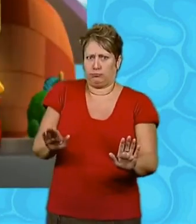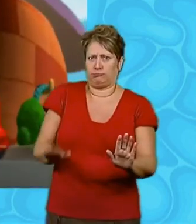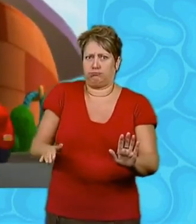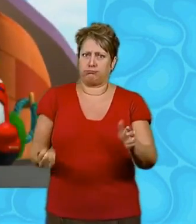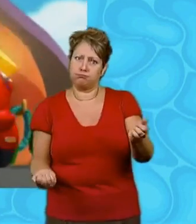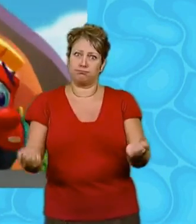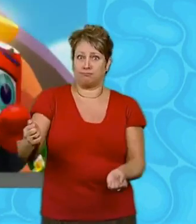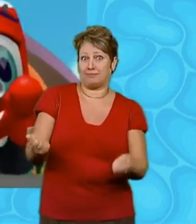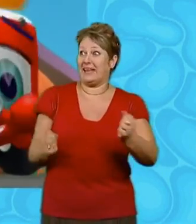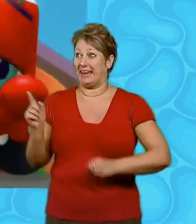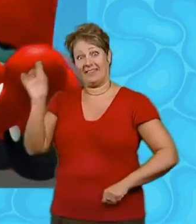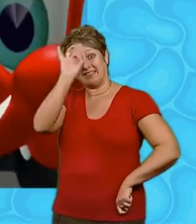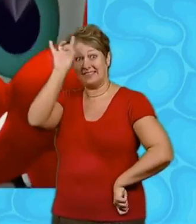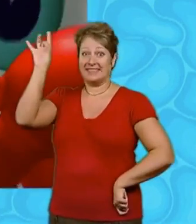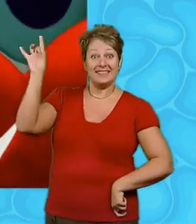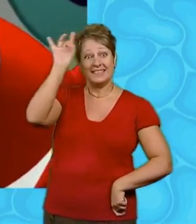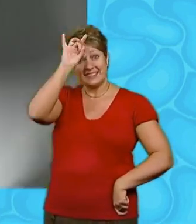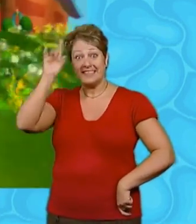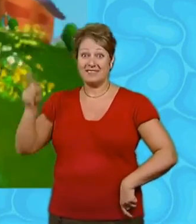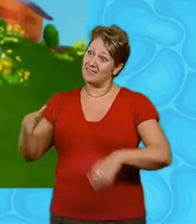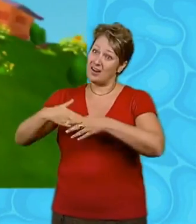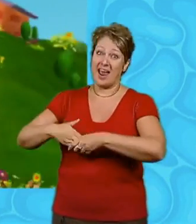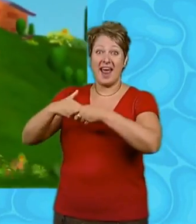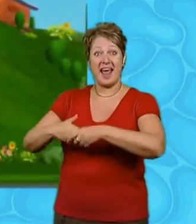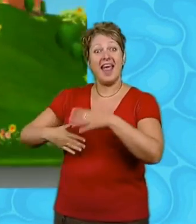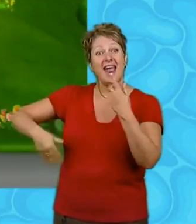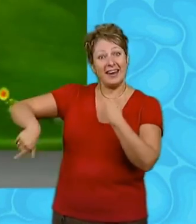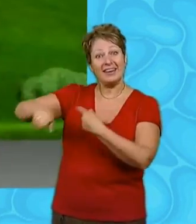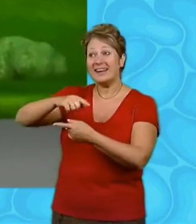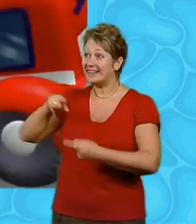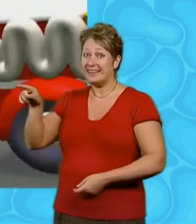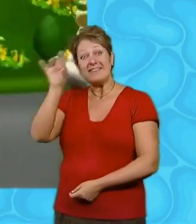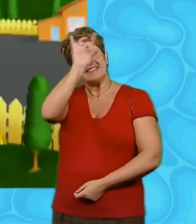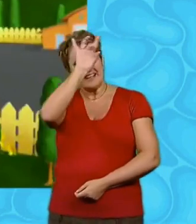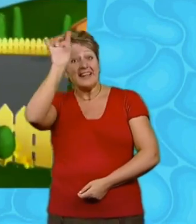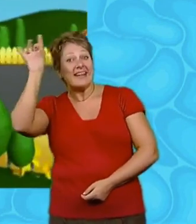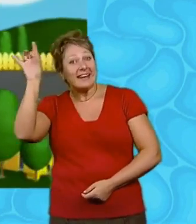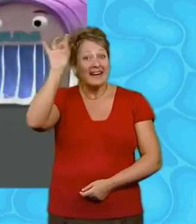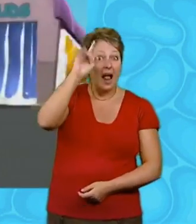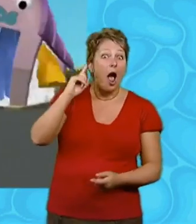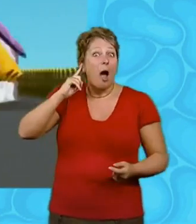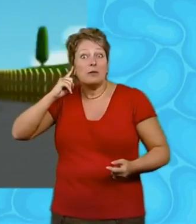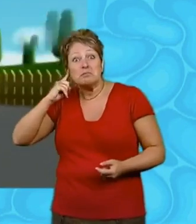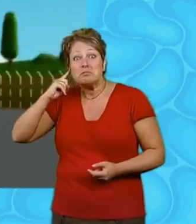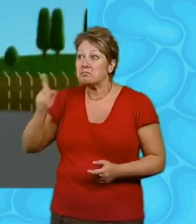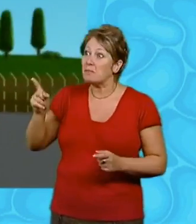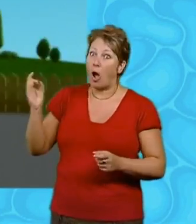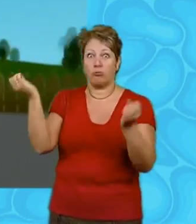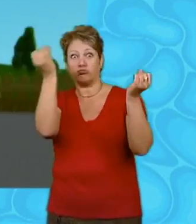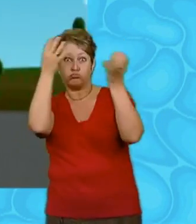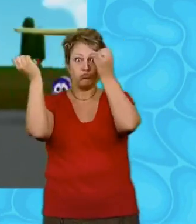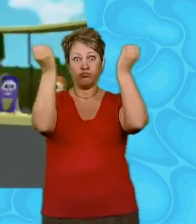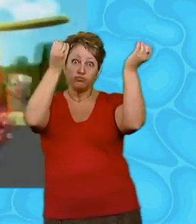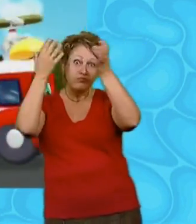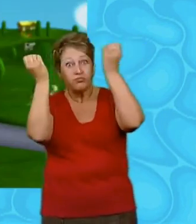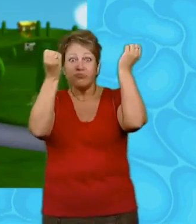engines. Here comes Finley and all his friends. Finley the fire engine. Hear the